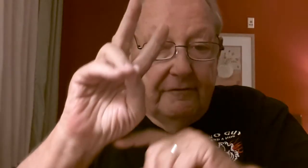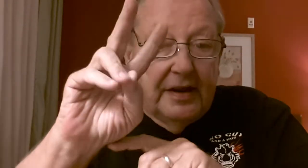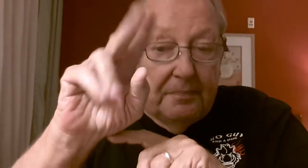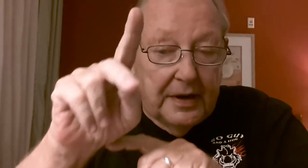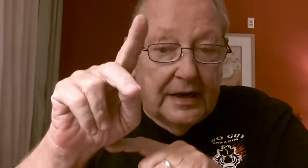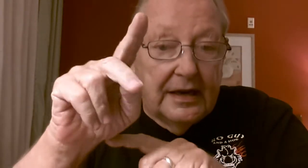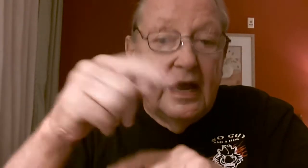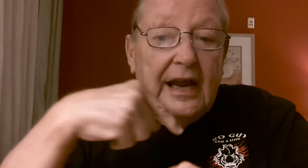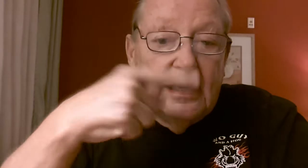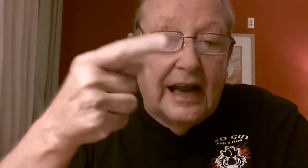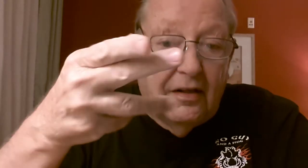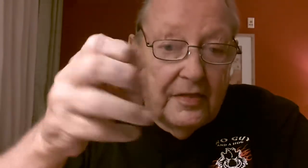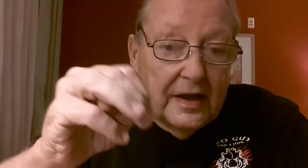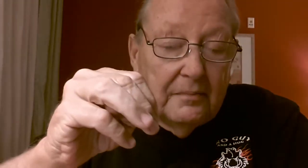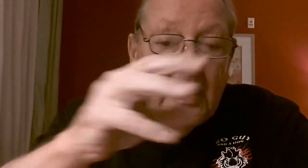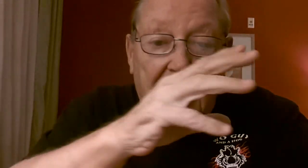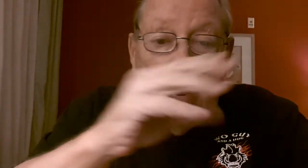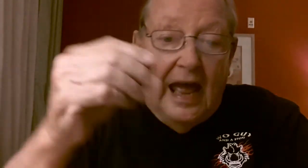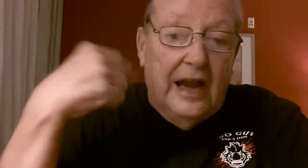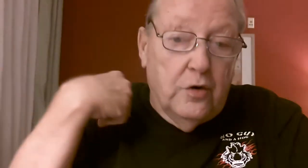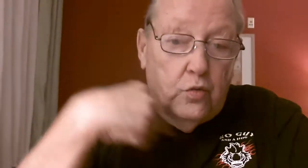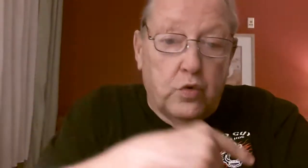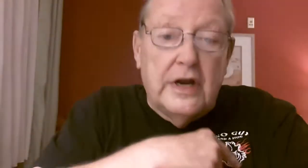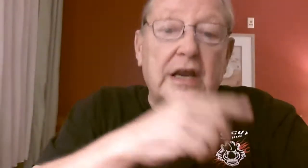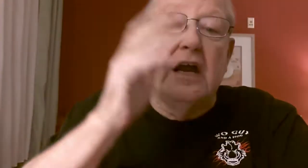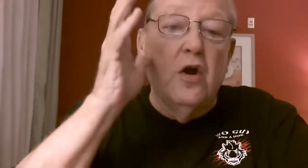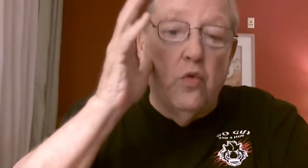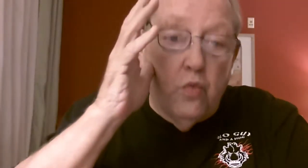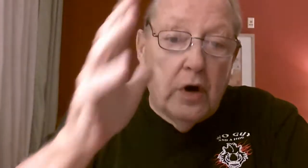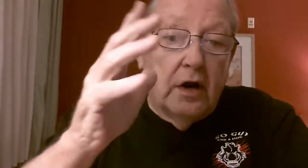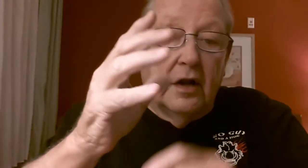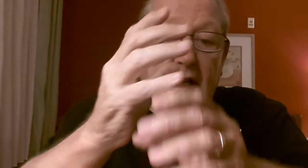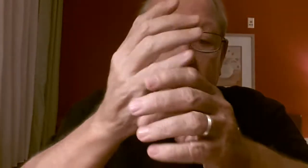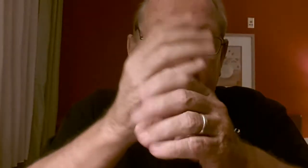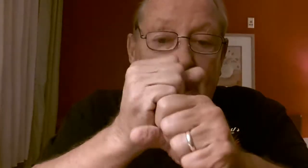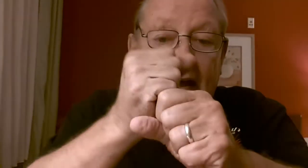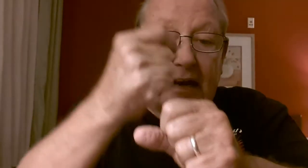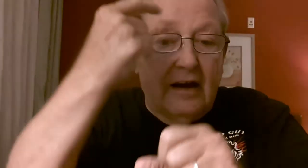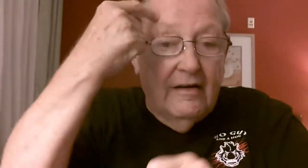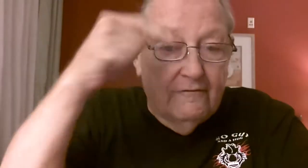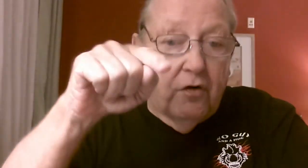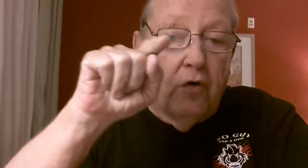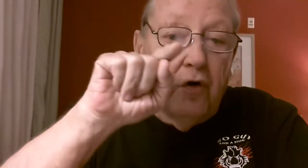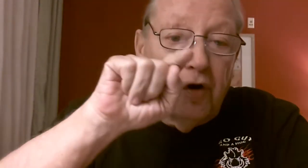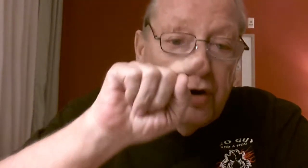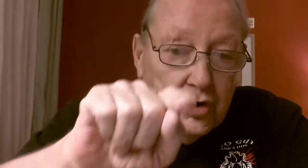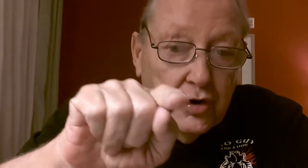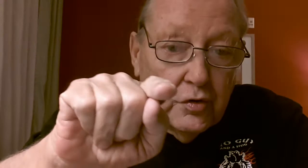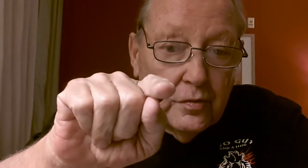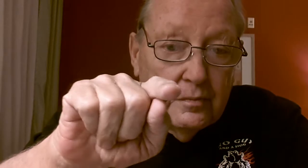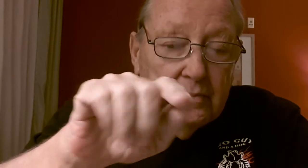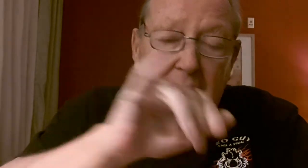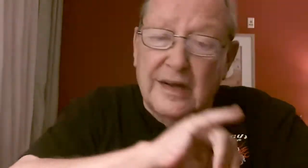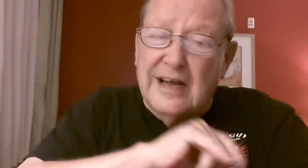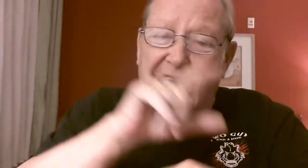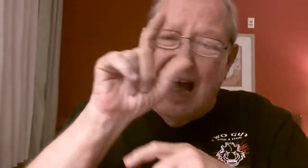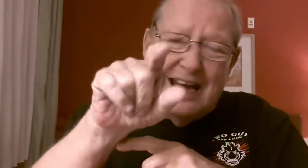VP, tell them, and we will get for you. I